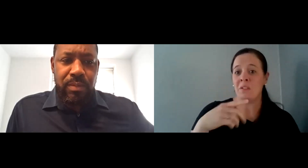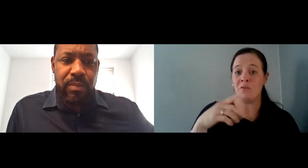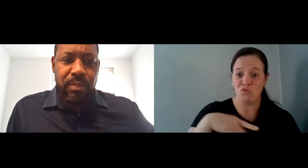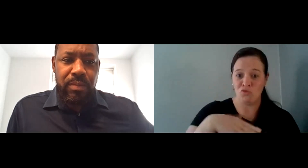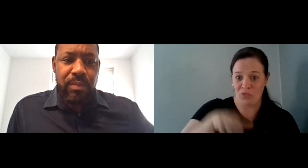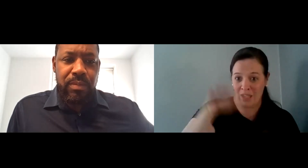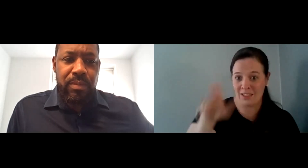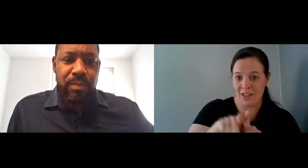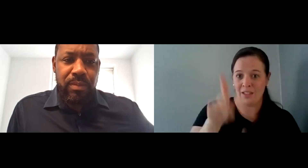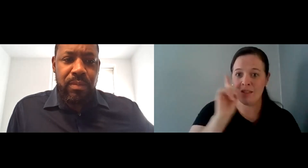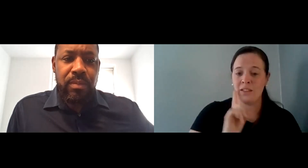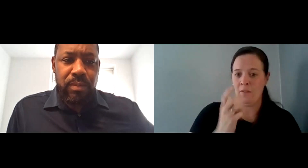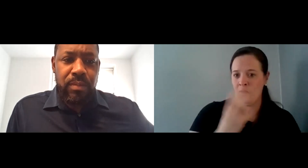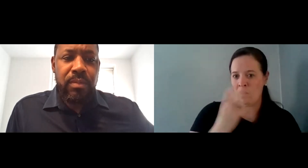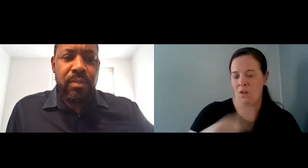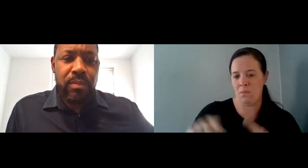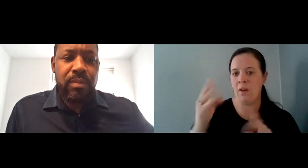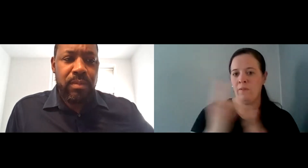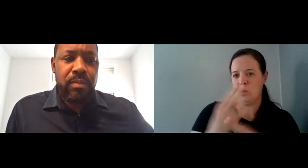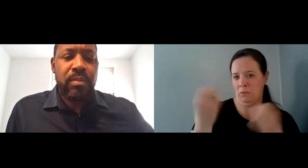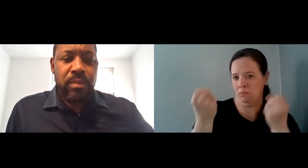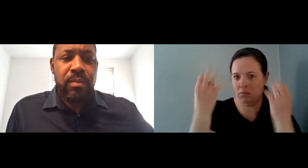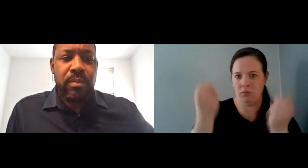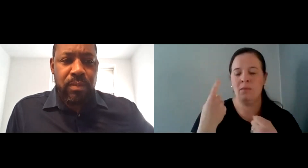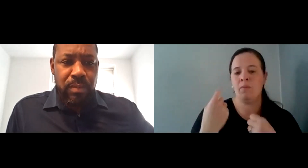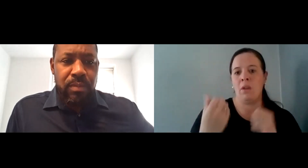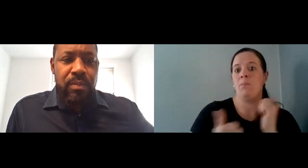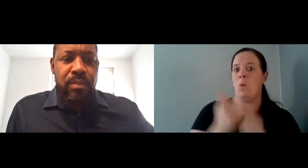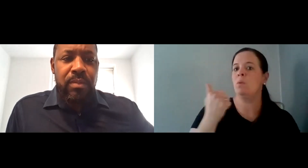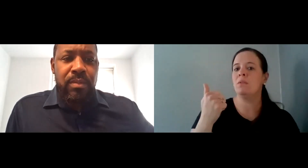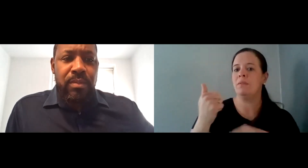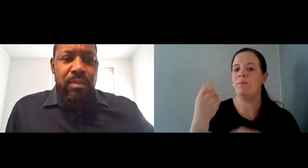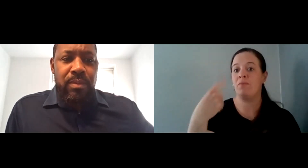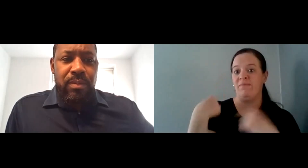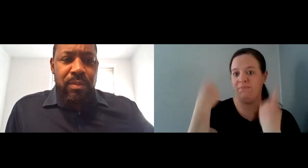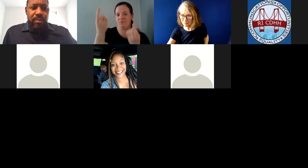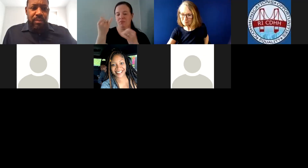well. I was raised as a deaf oral person, but I've since learned to sign